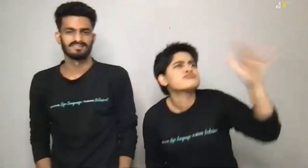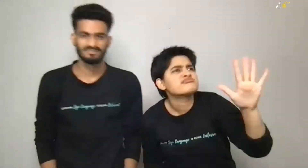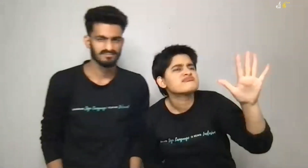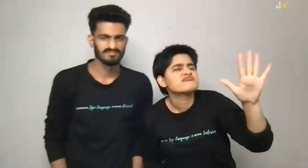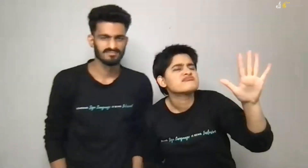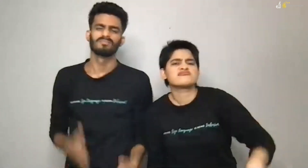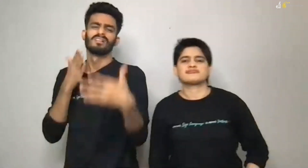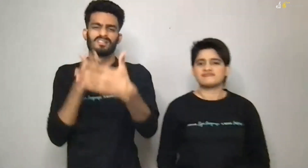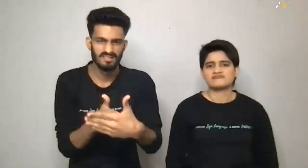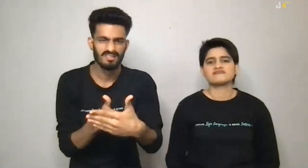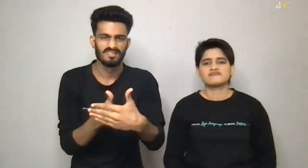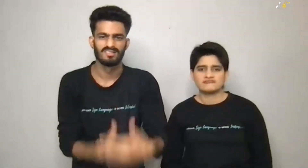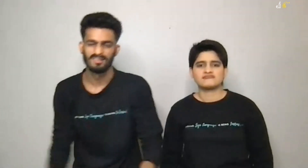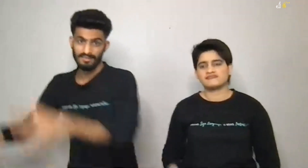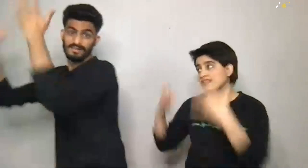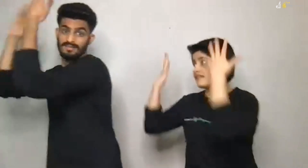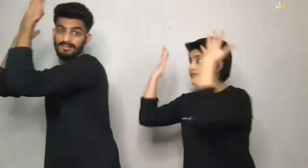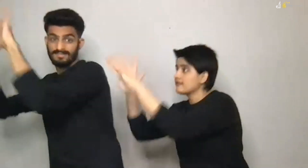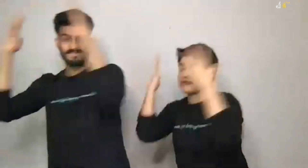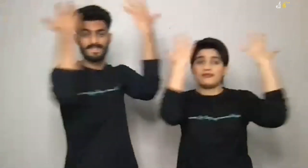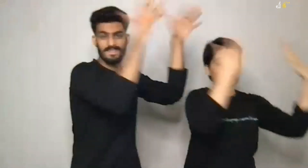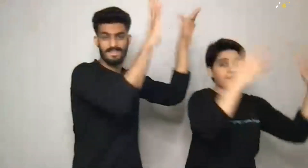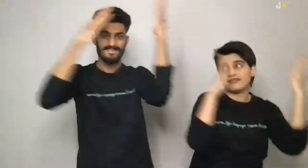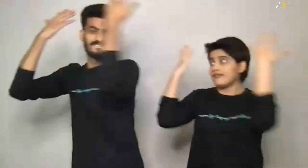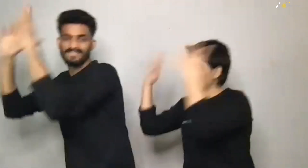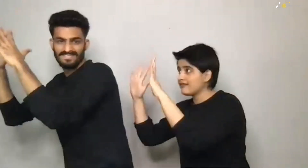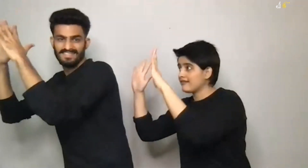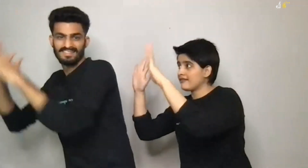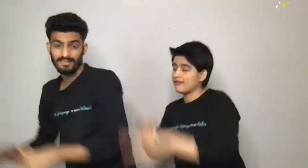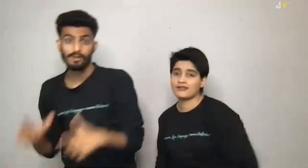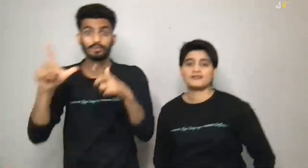Teachers don't know sign language. Barrier.